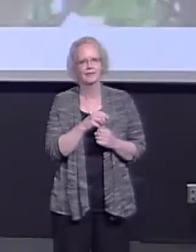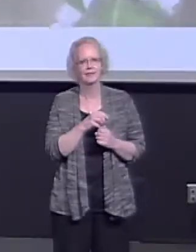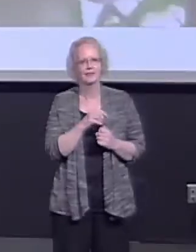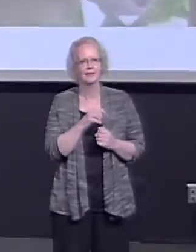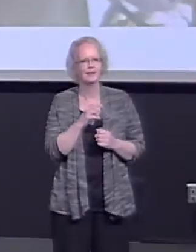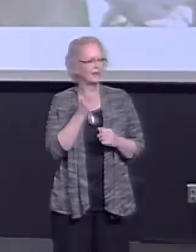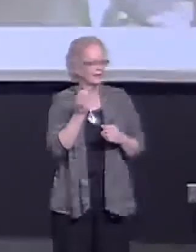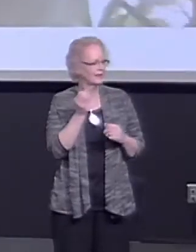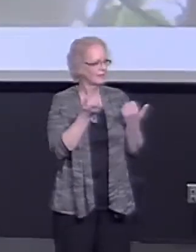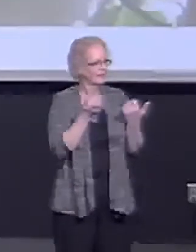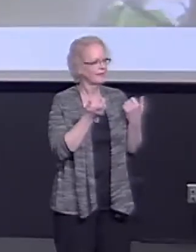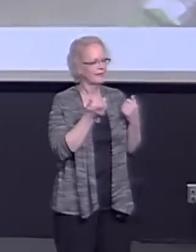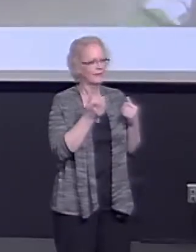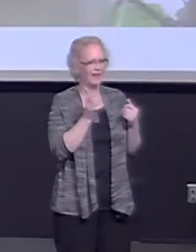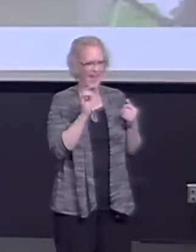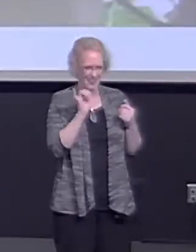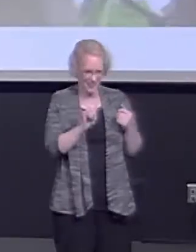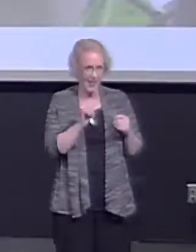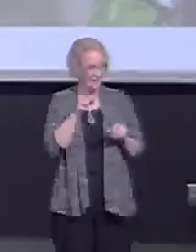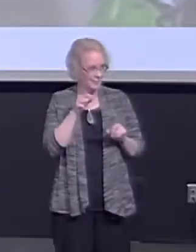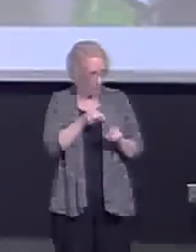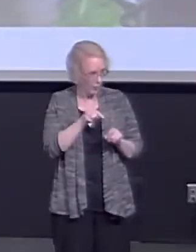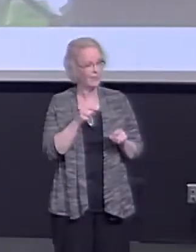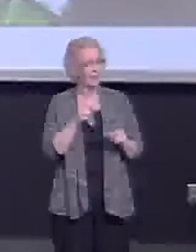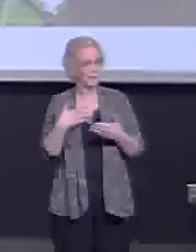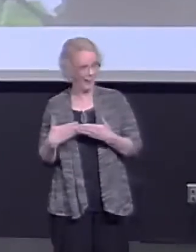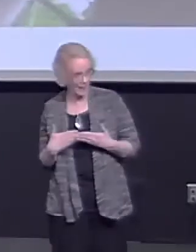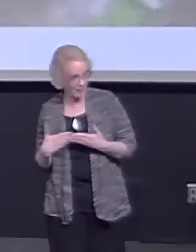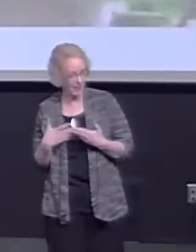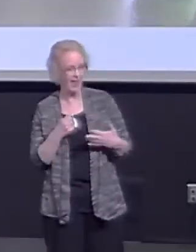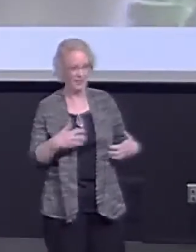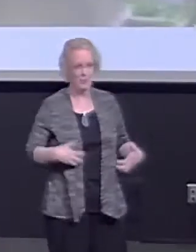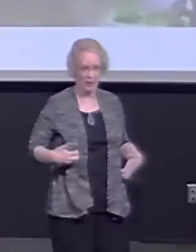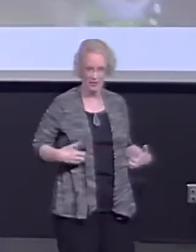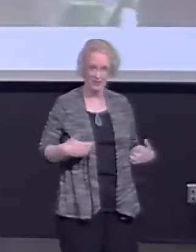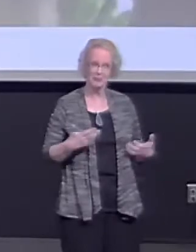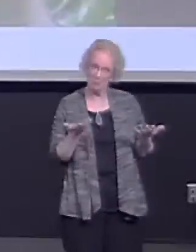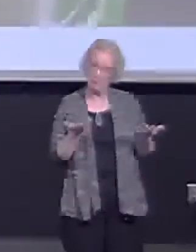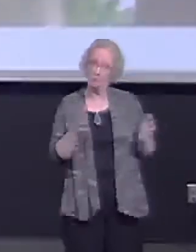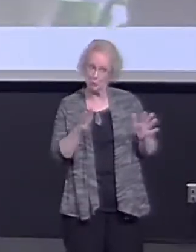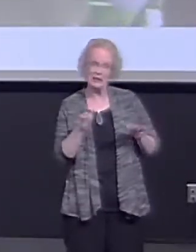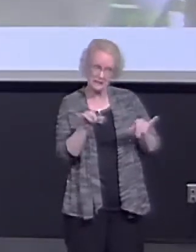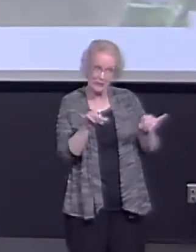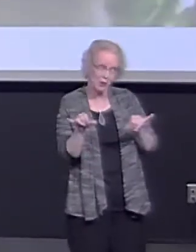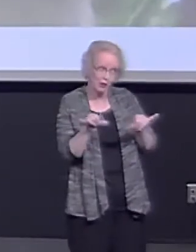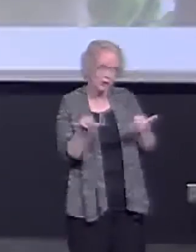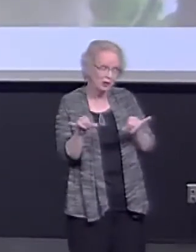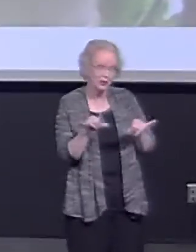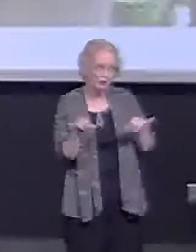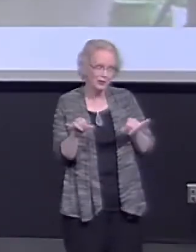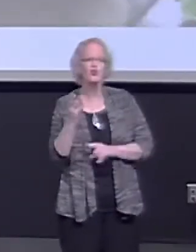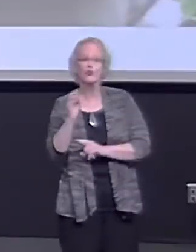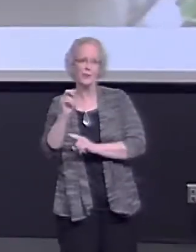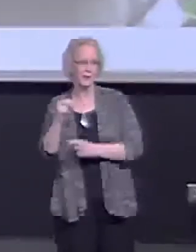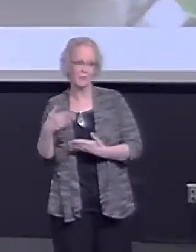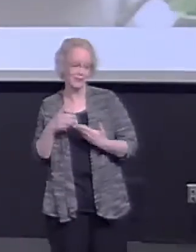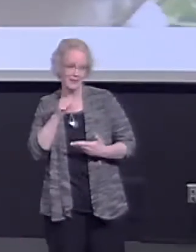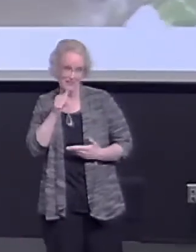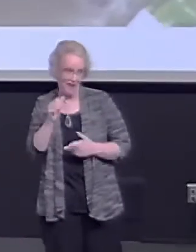And at that point, they're still fairly similar. They're kind of, the human baby isn't much better than the